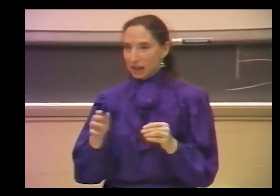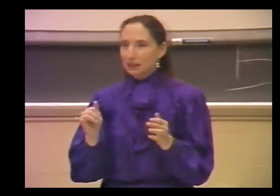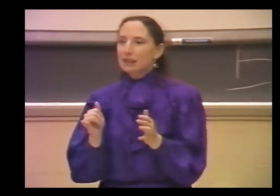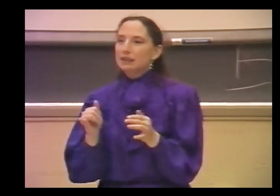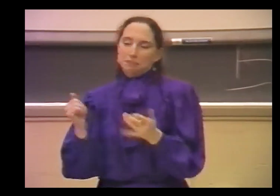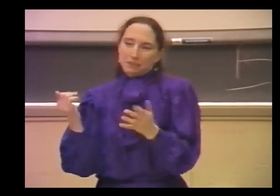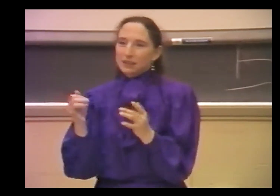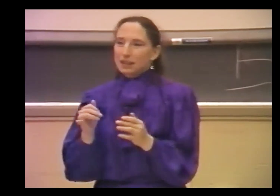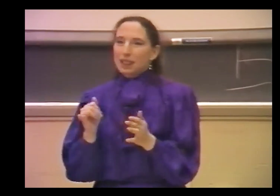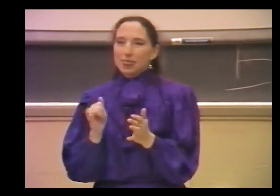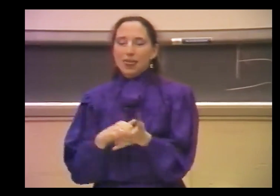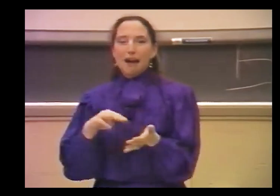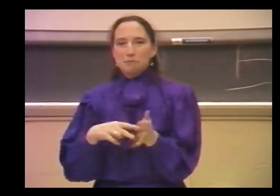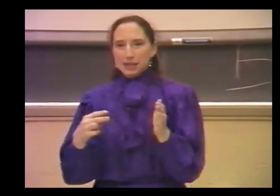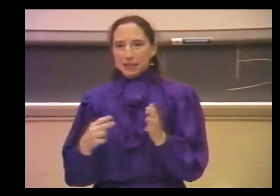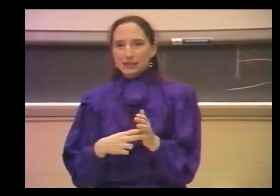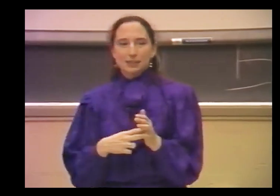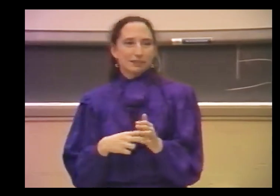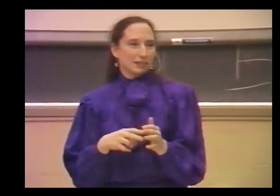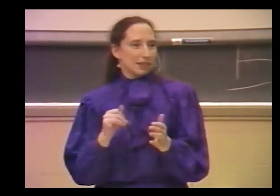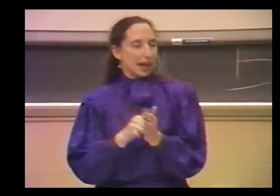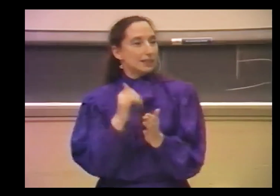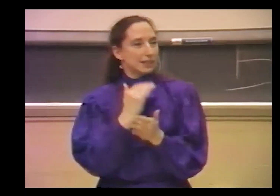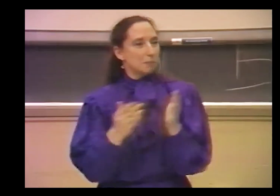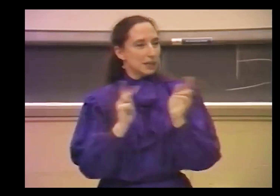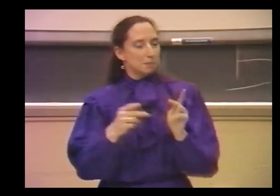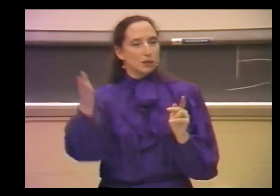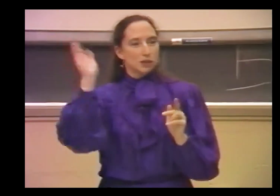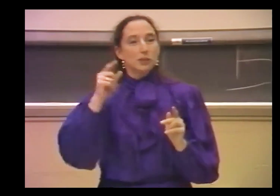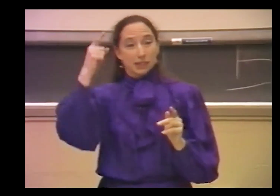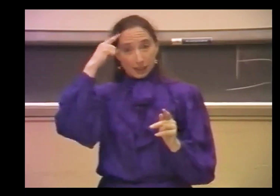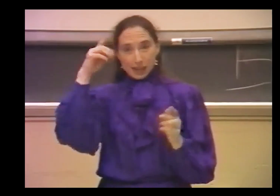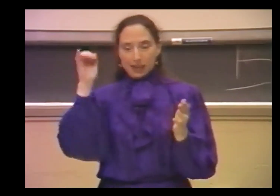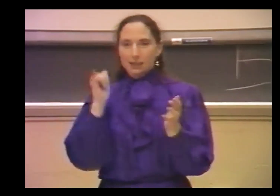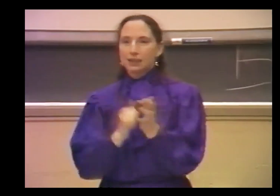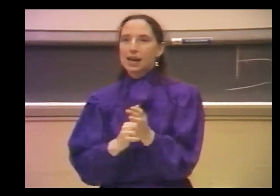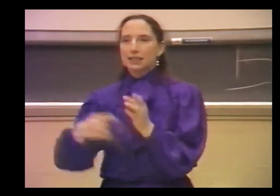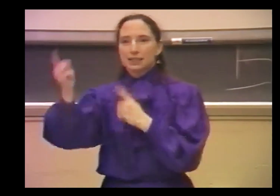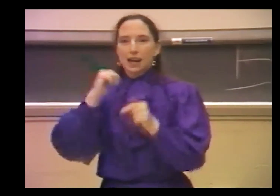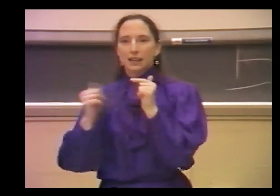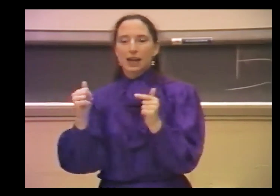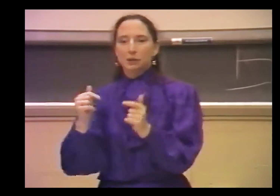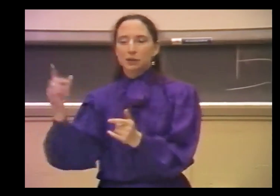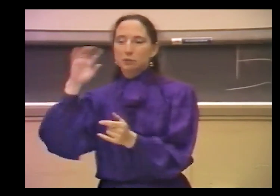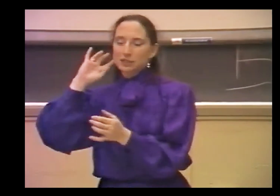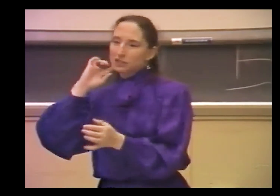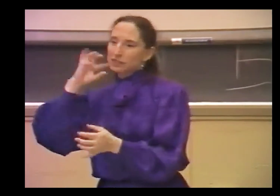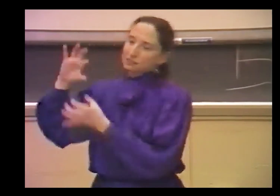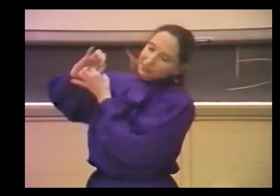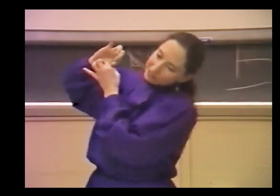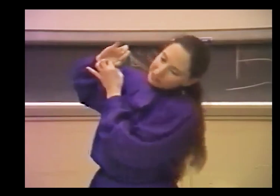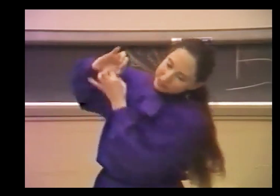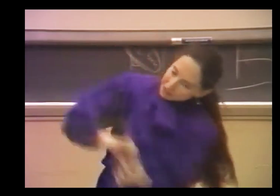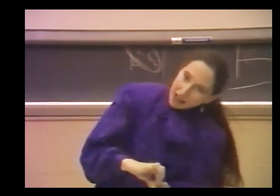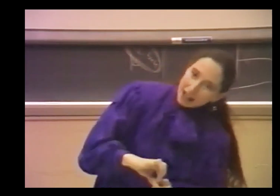Okay, that means that some people used to think that sign language was just